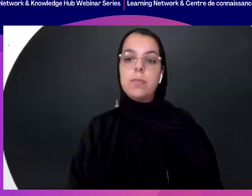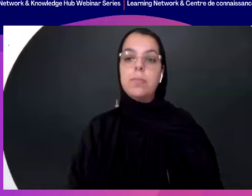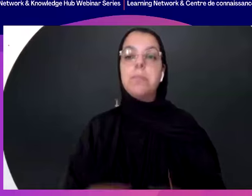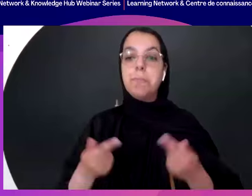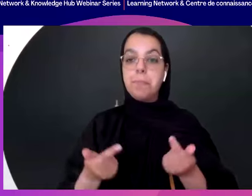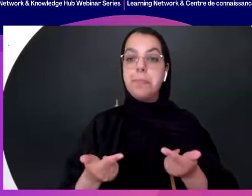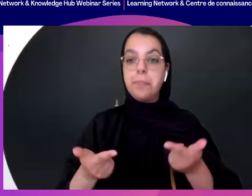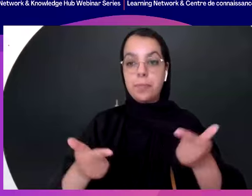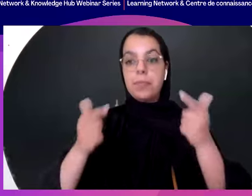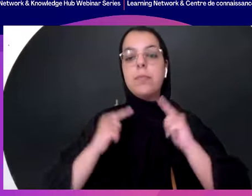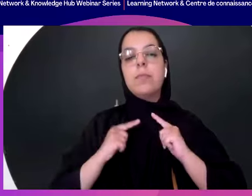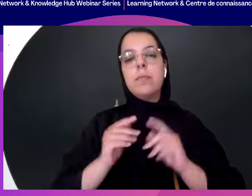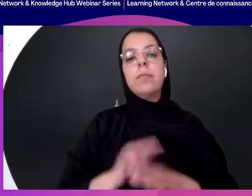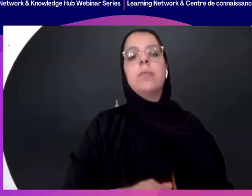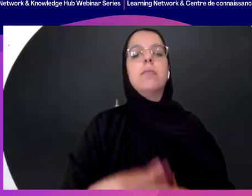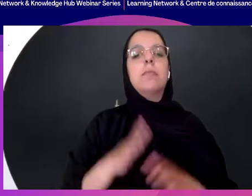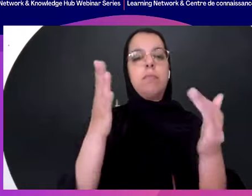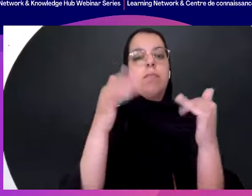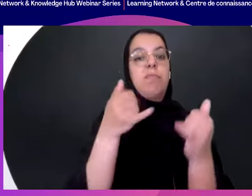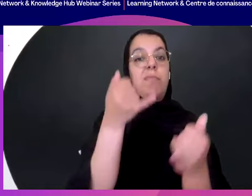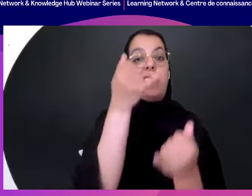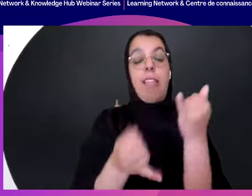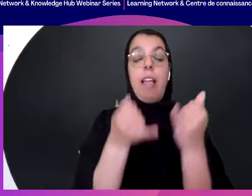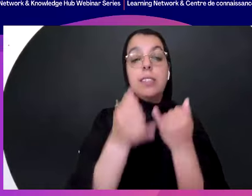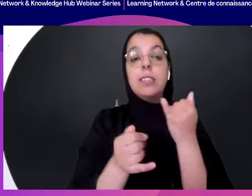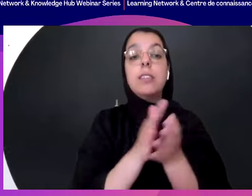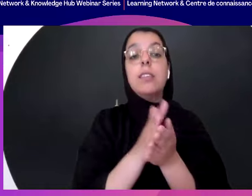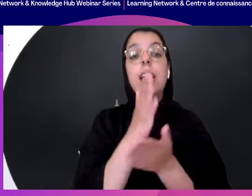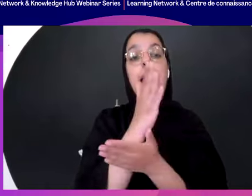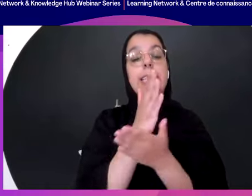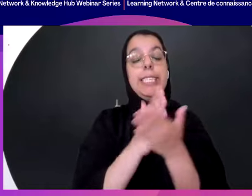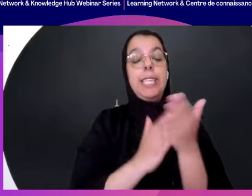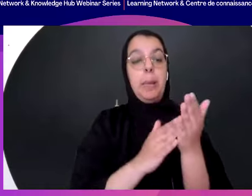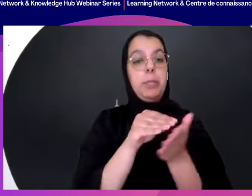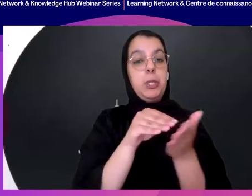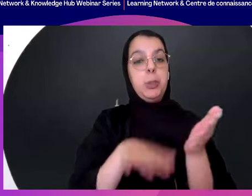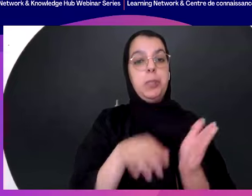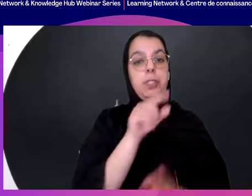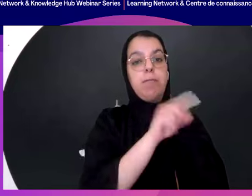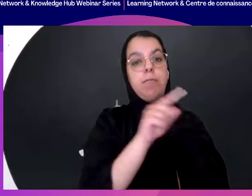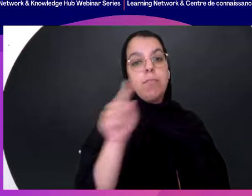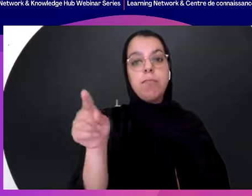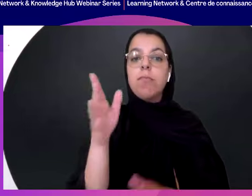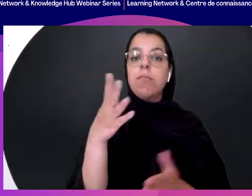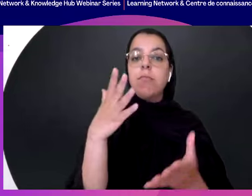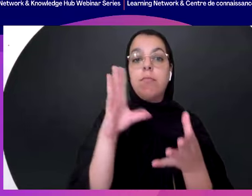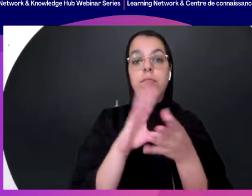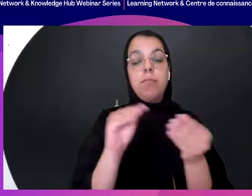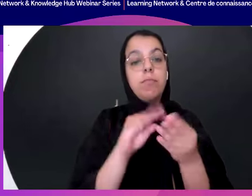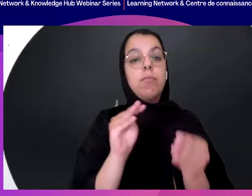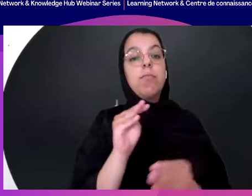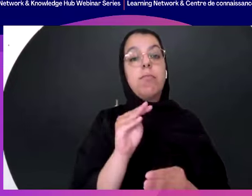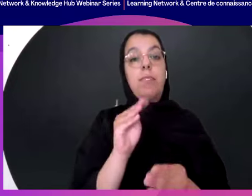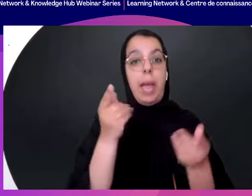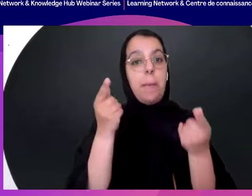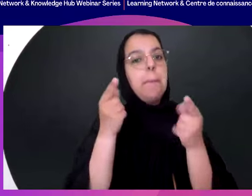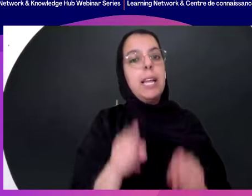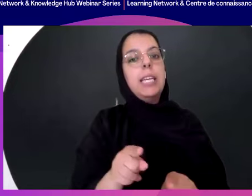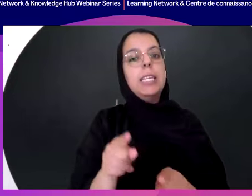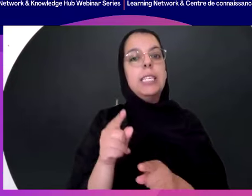And lastly, there were some who talked about incidents where perpetrators were